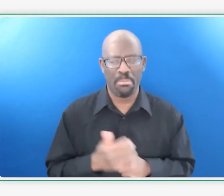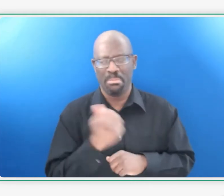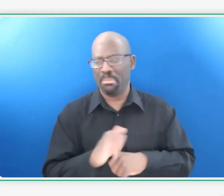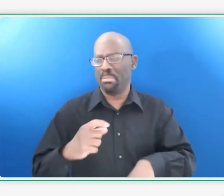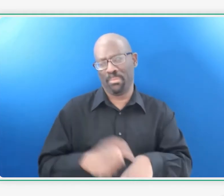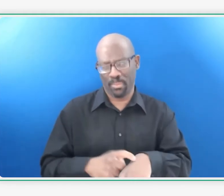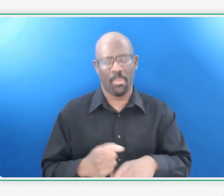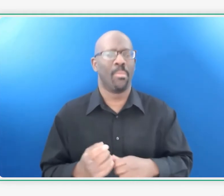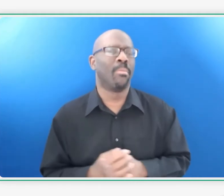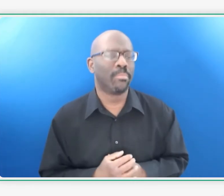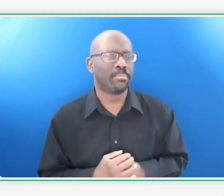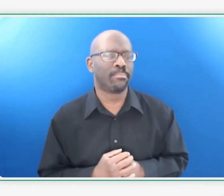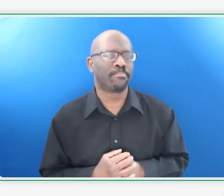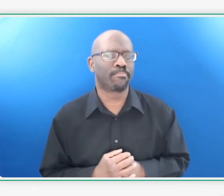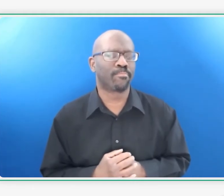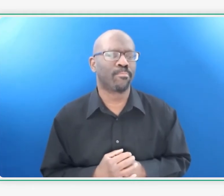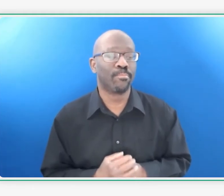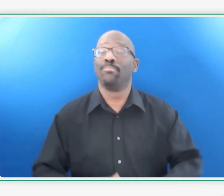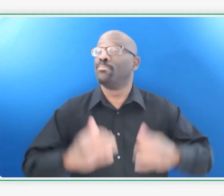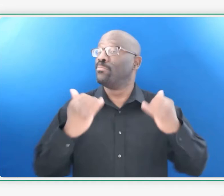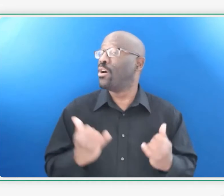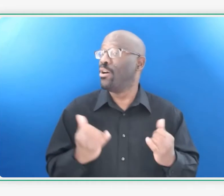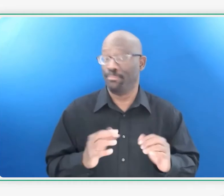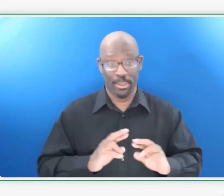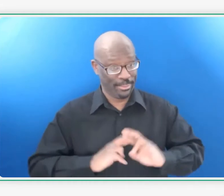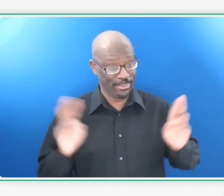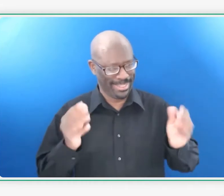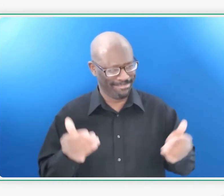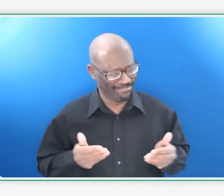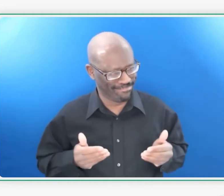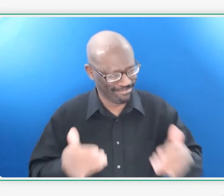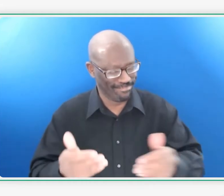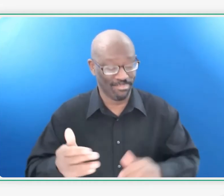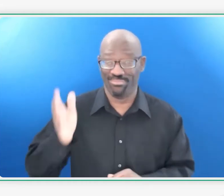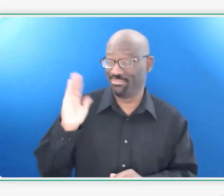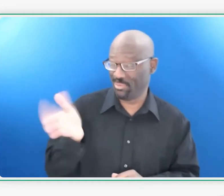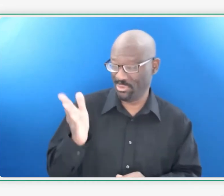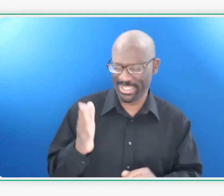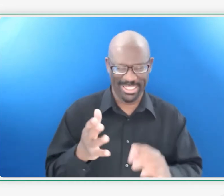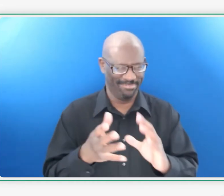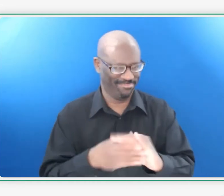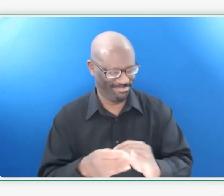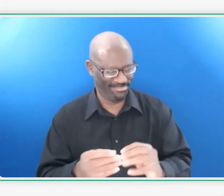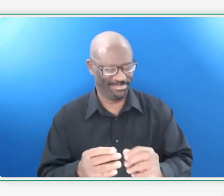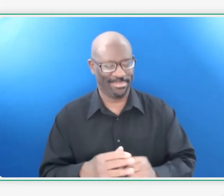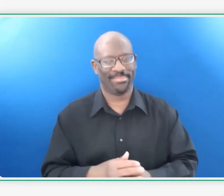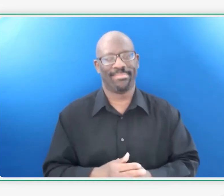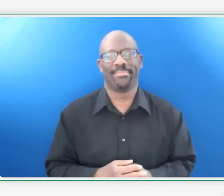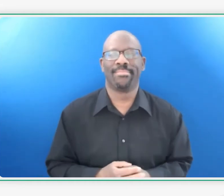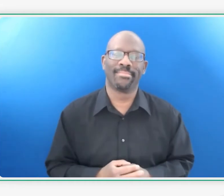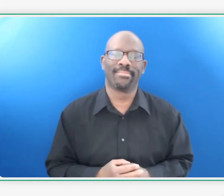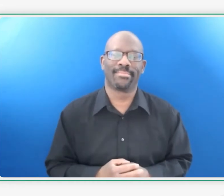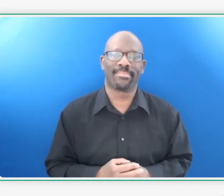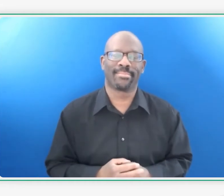Now I have Instagram, Twitter, and email, and of course you can contact me anytime with any questions. All